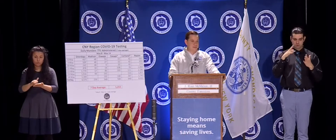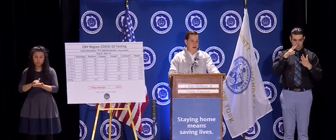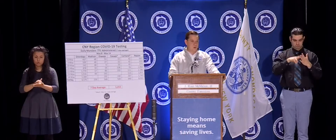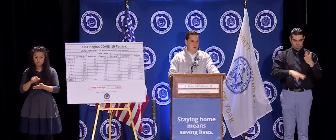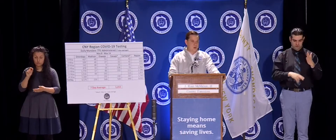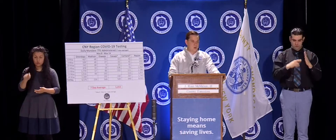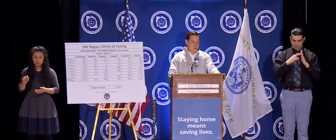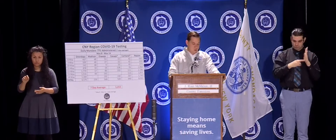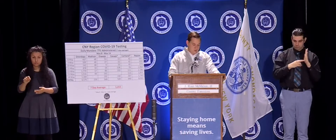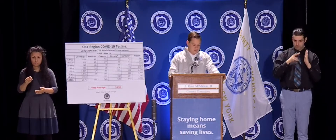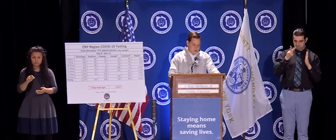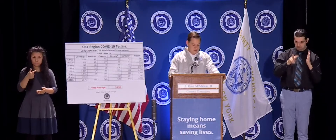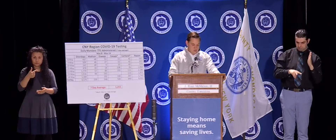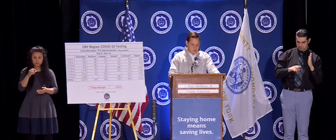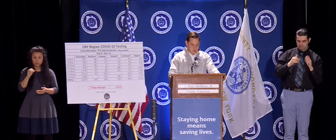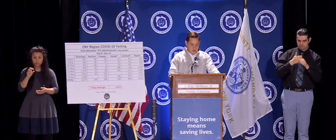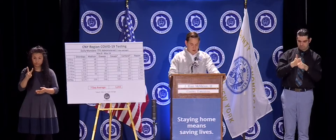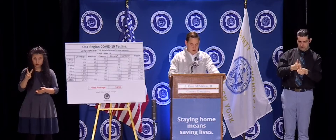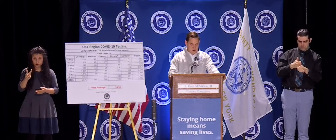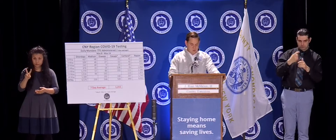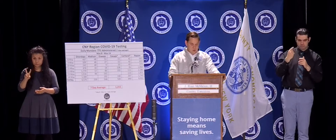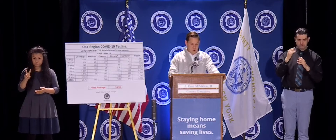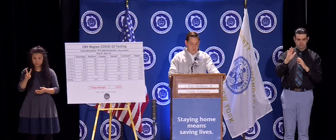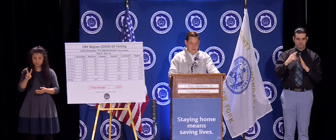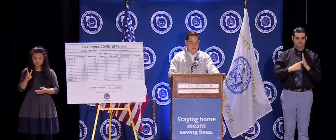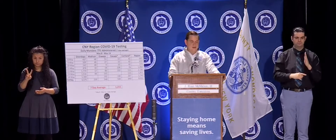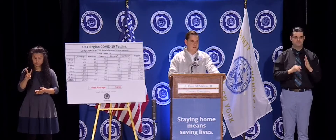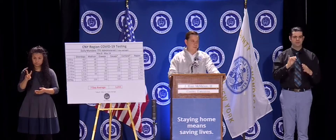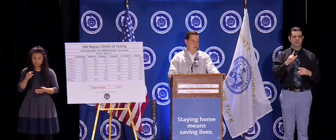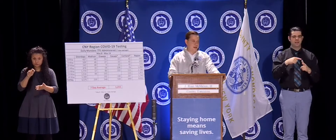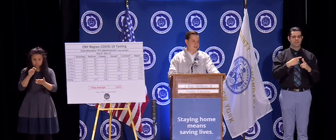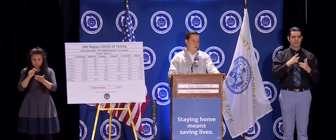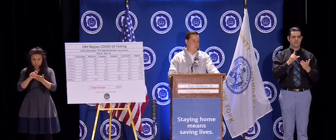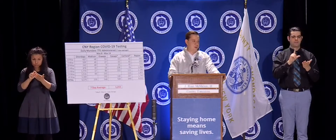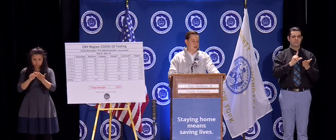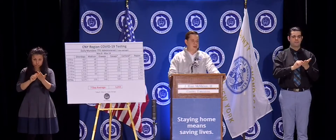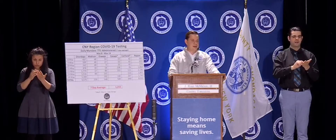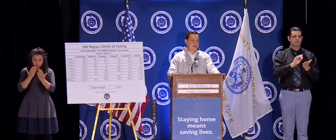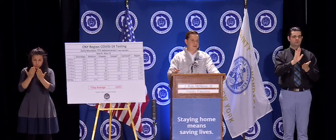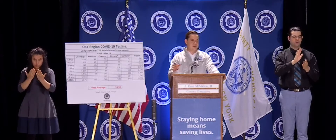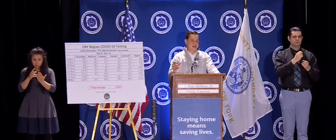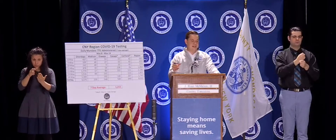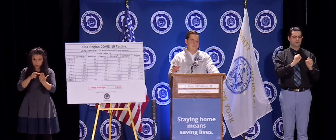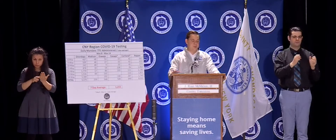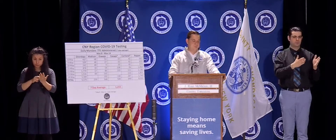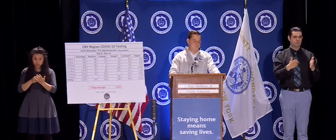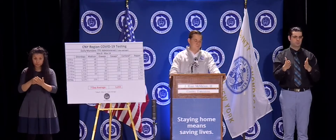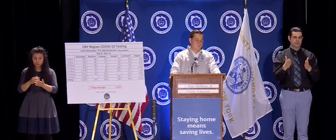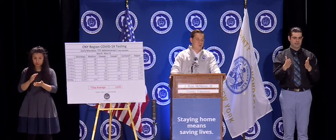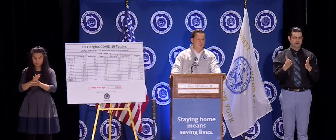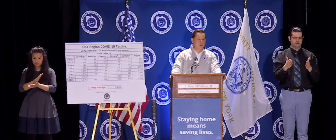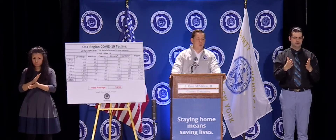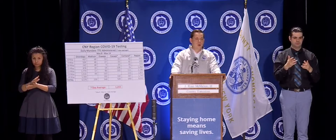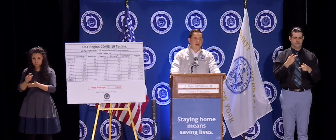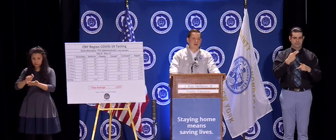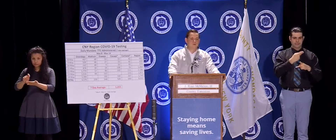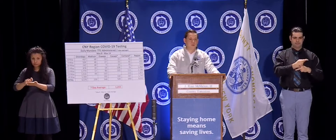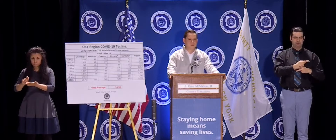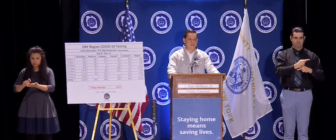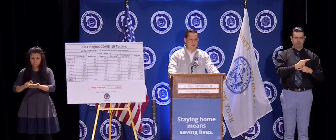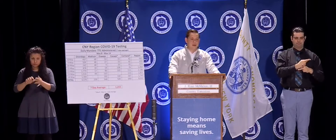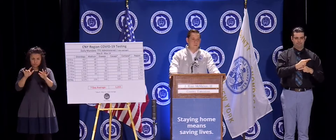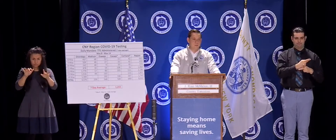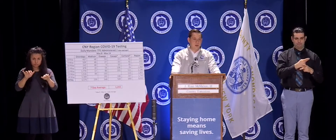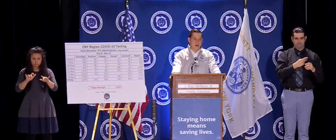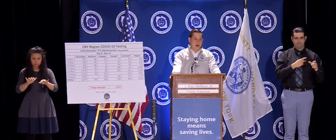to print out your essential reopening safety plan template and keep that template. We are waiting